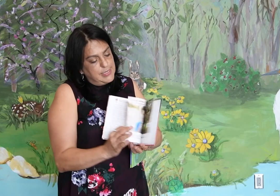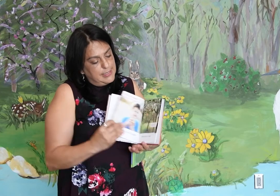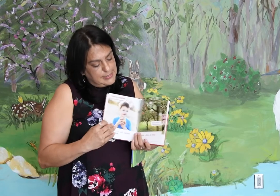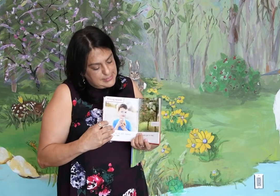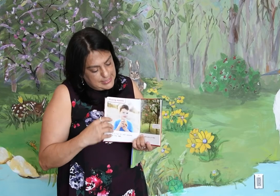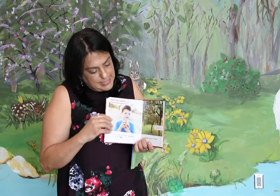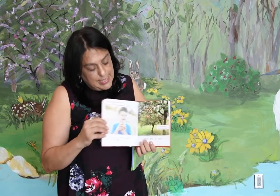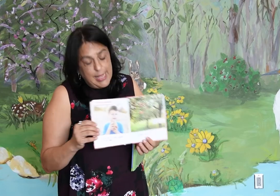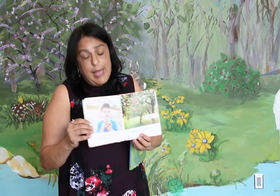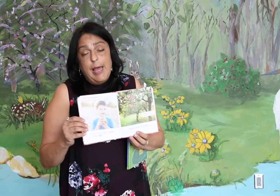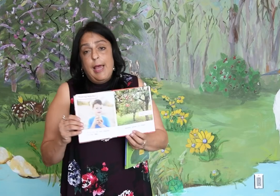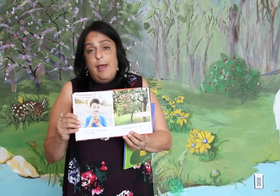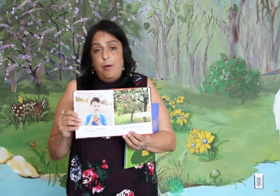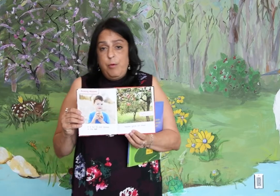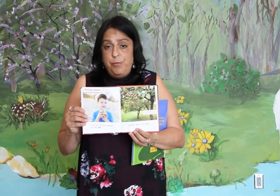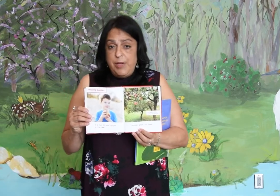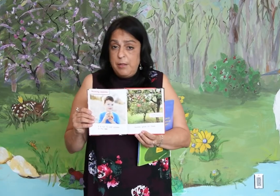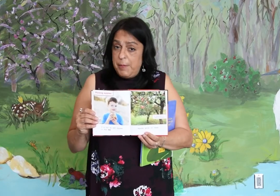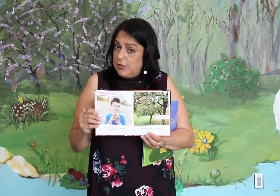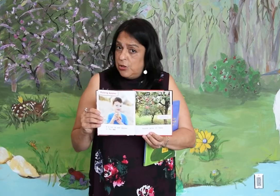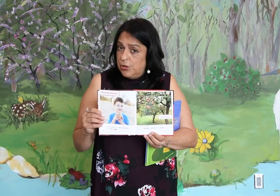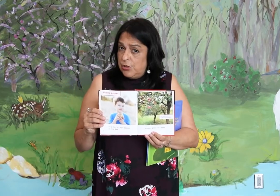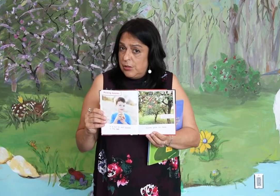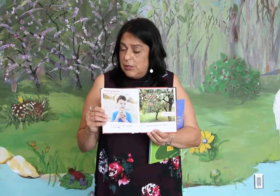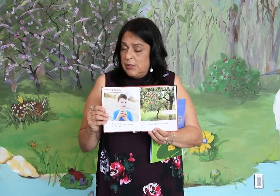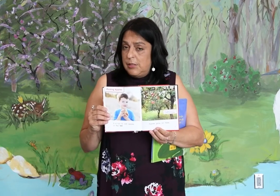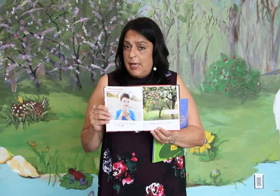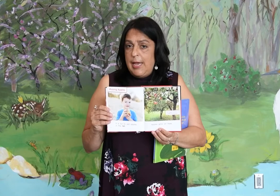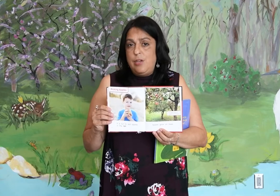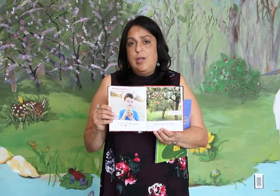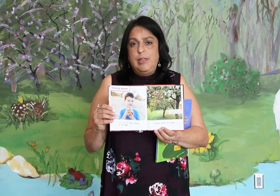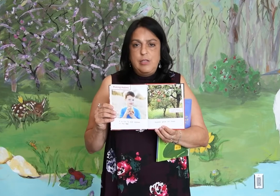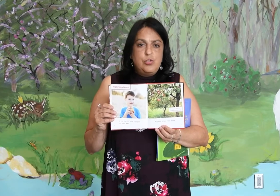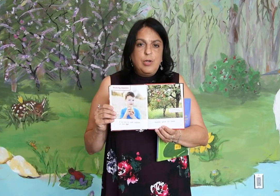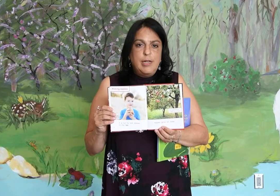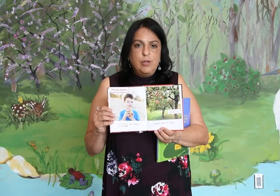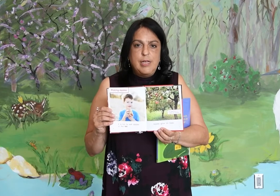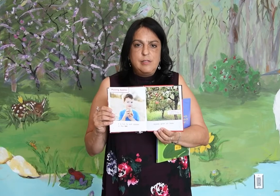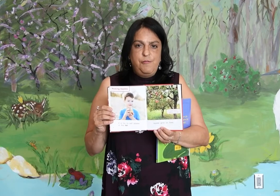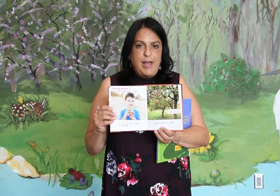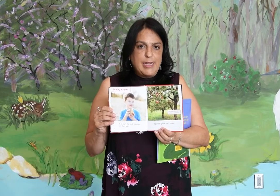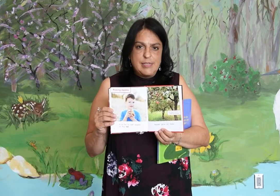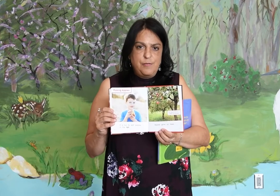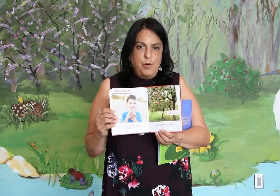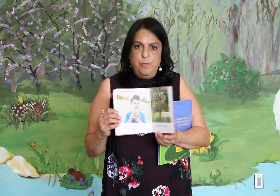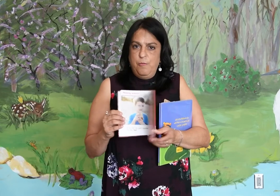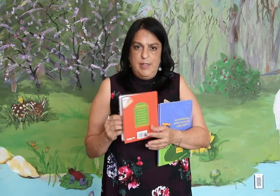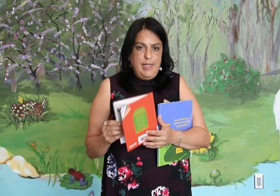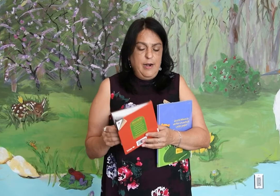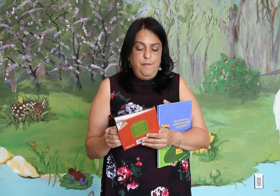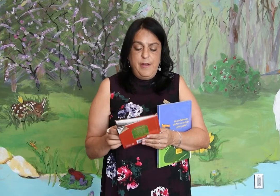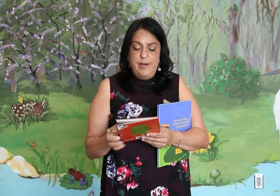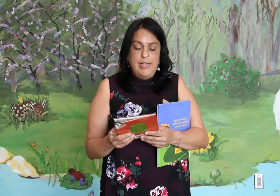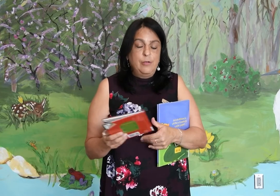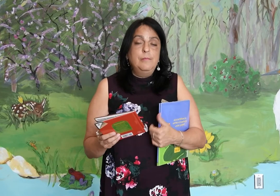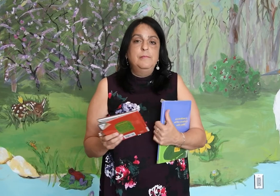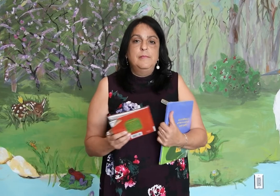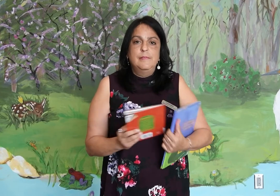index with real pictures, and you can teach your little kids facts from when they are very little.